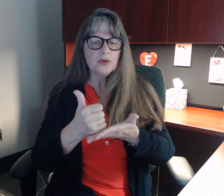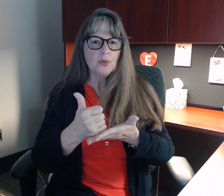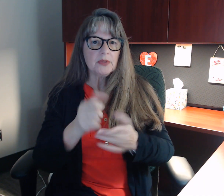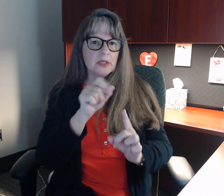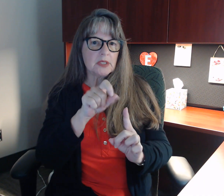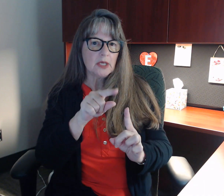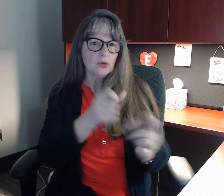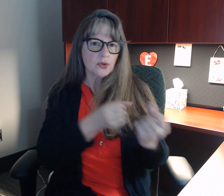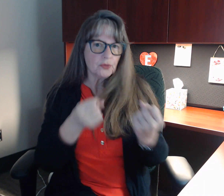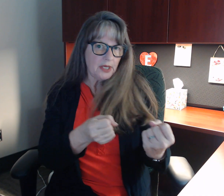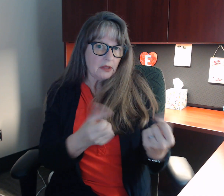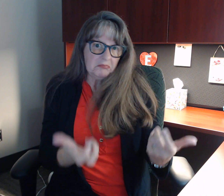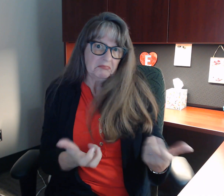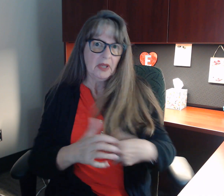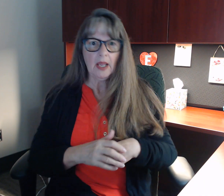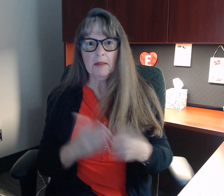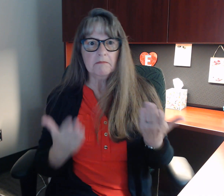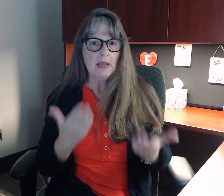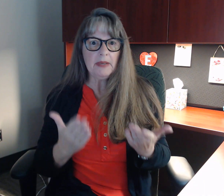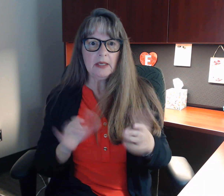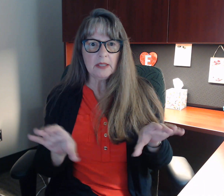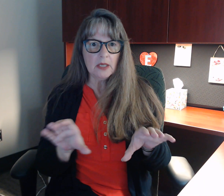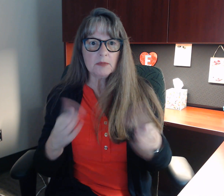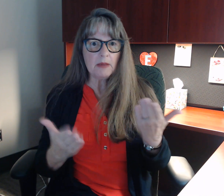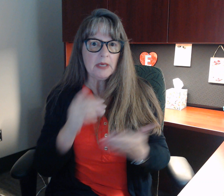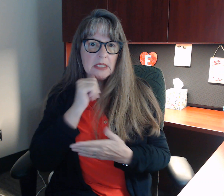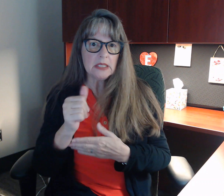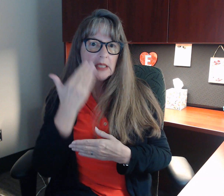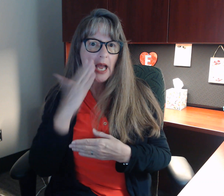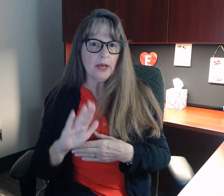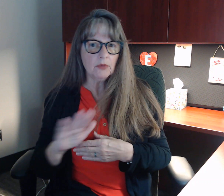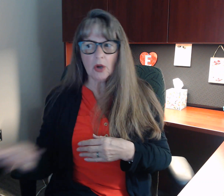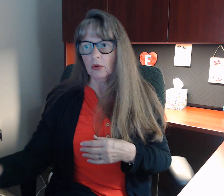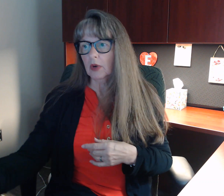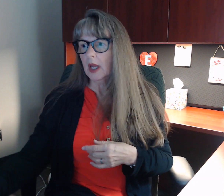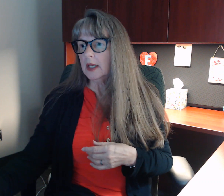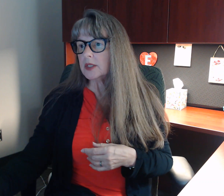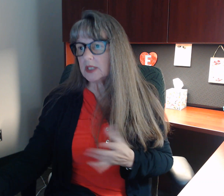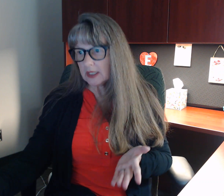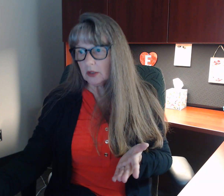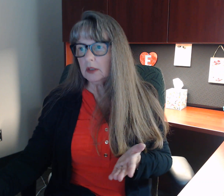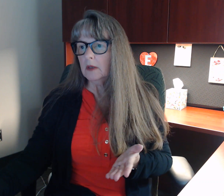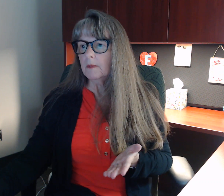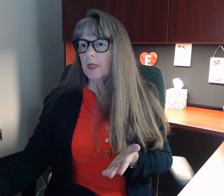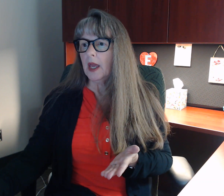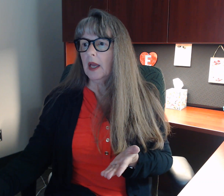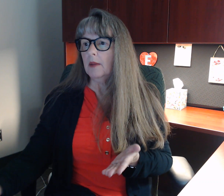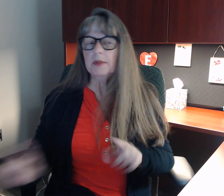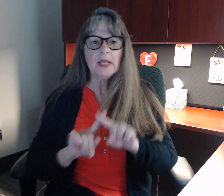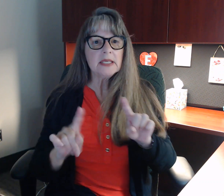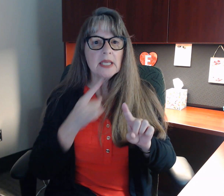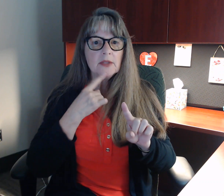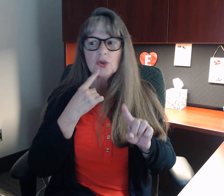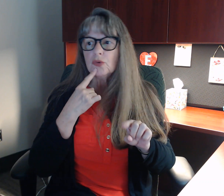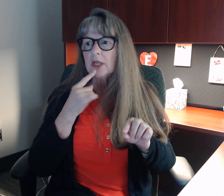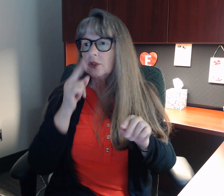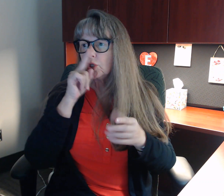the signal strength. Maybe it does, maybe it doesn't. I don't know. Still, but they said that you can check